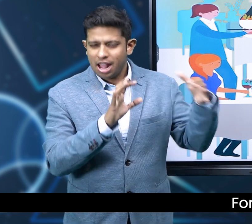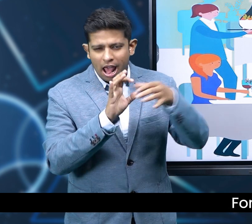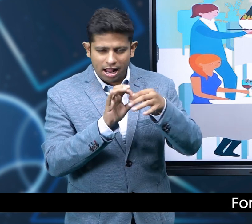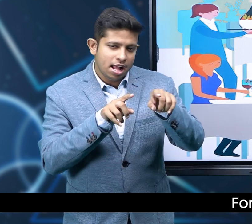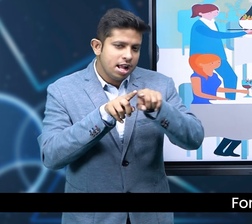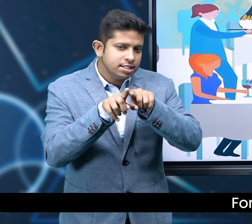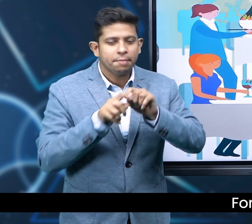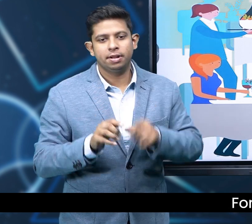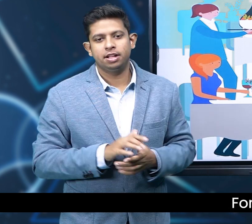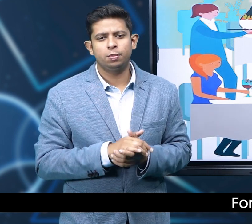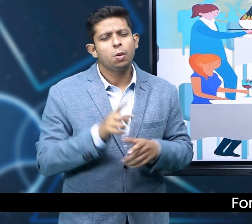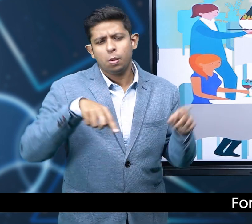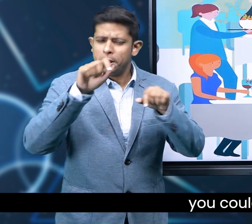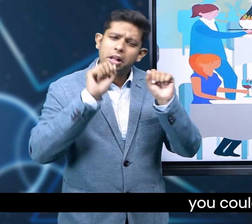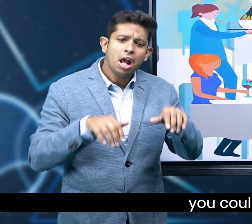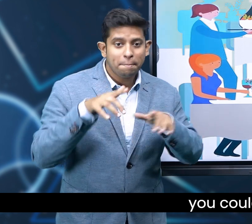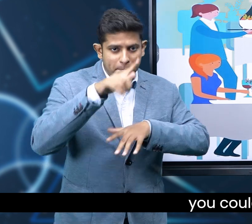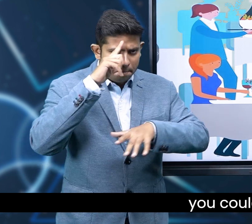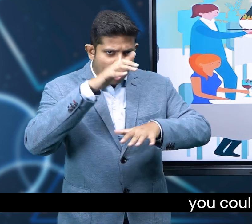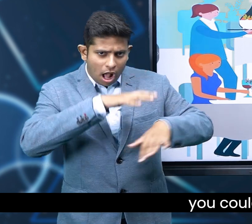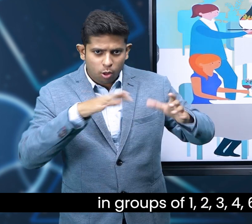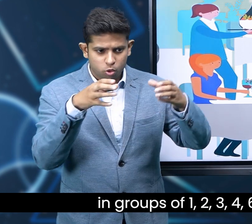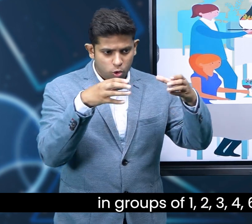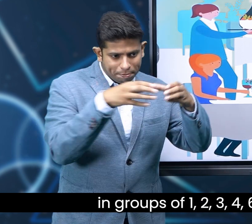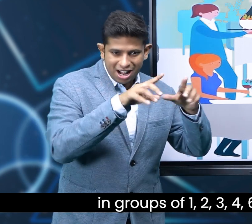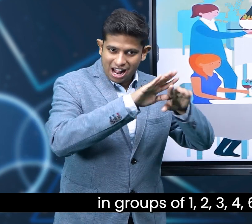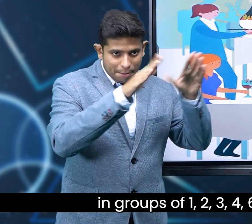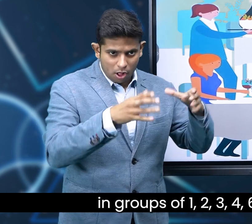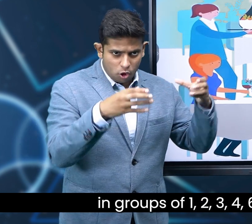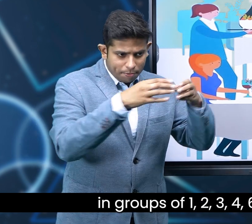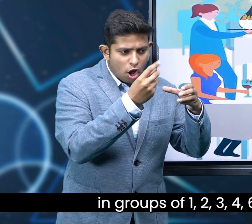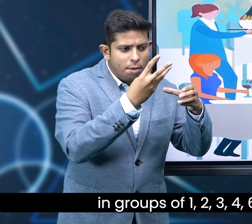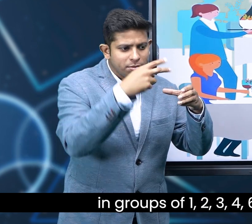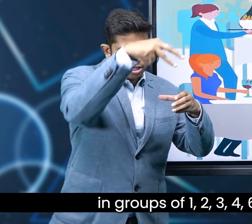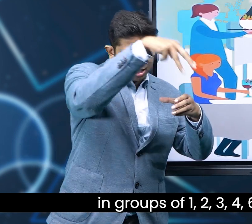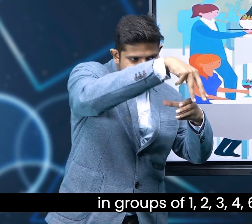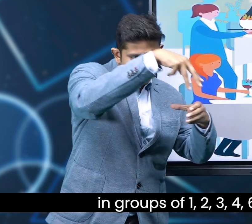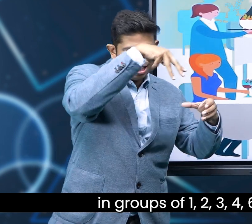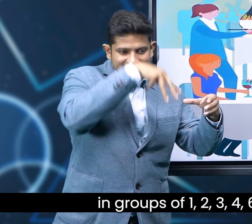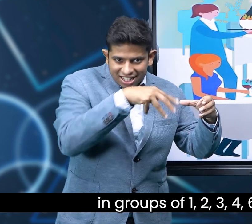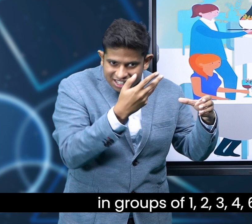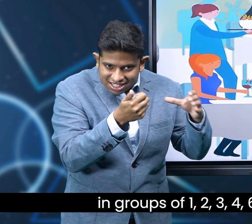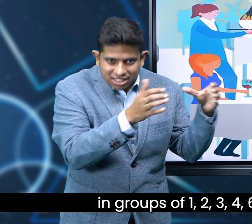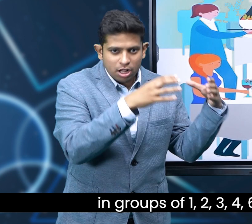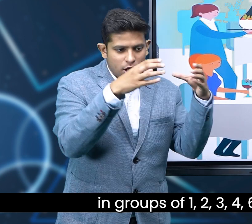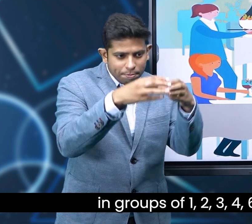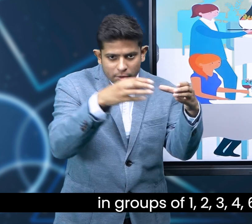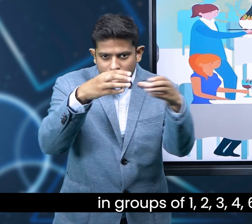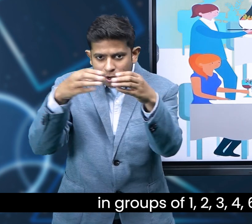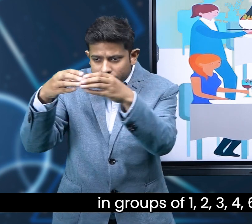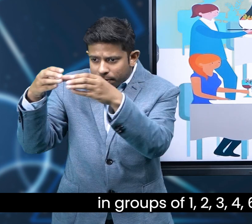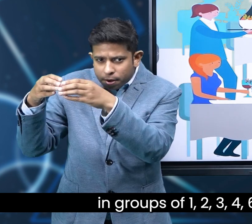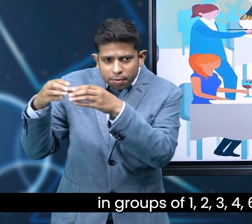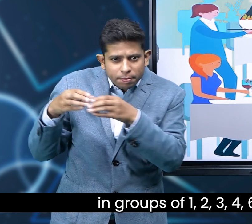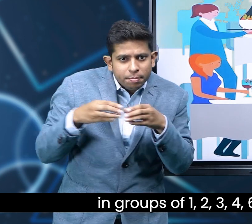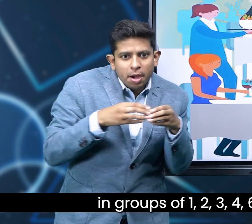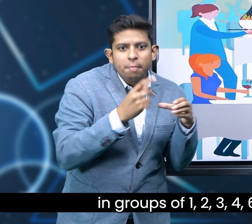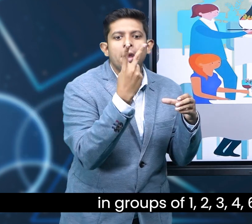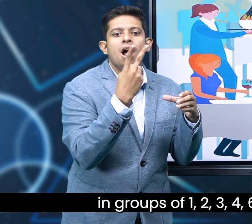For example, you could arrange them in groups of 1, 2, 3, 4, 6 or even 12 chairs